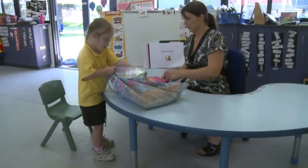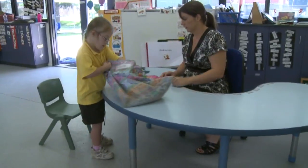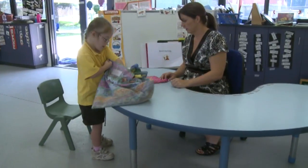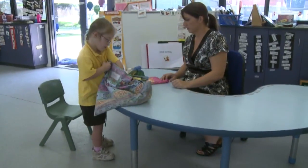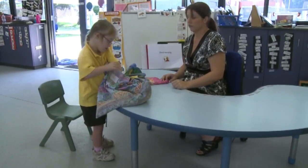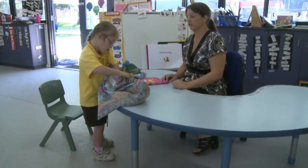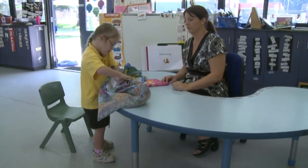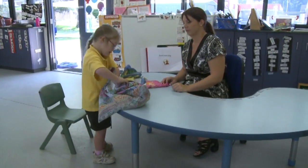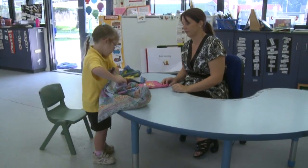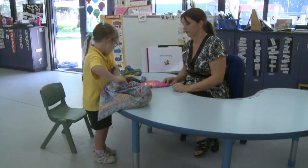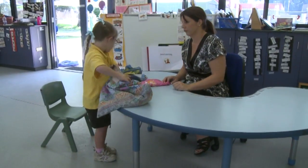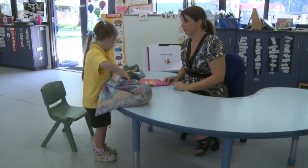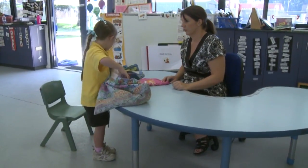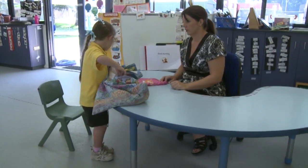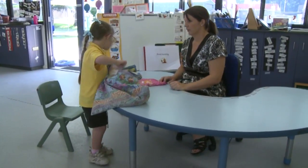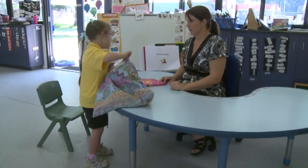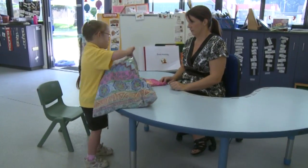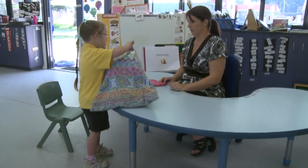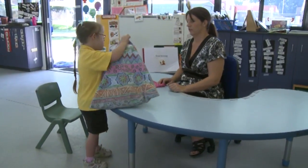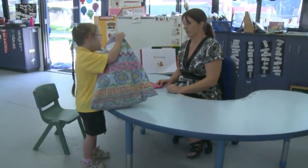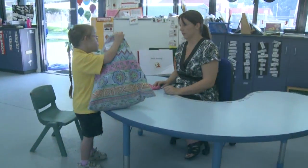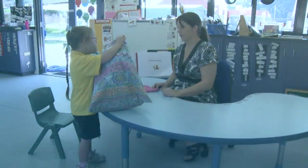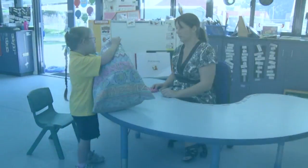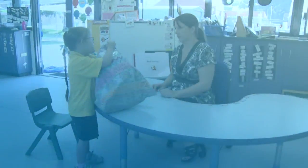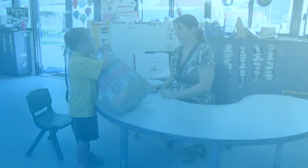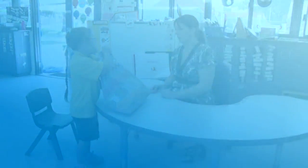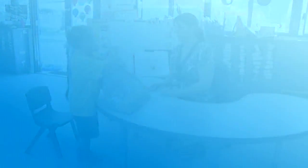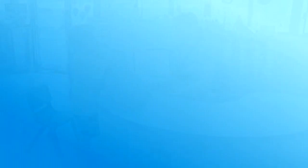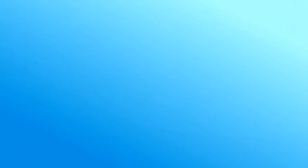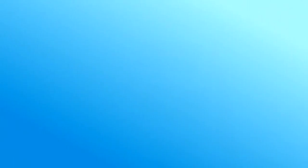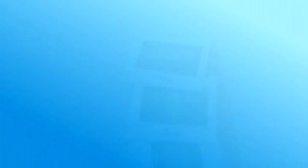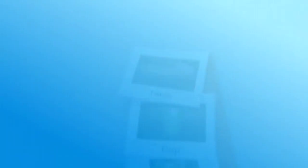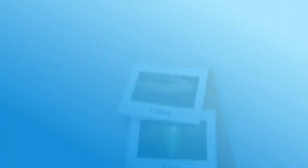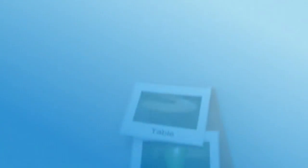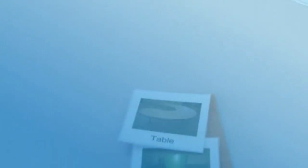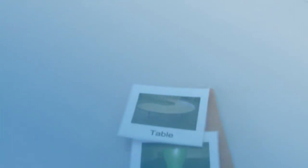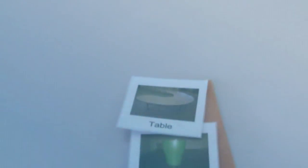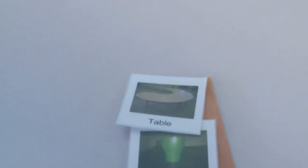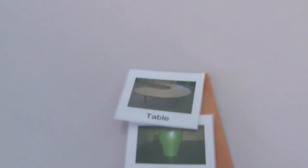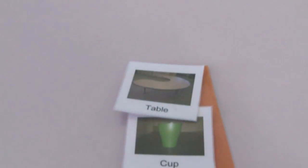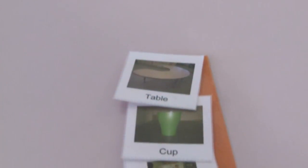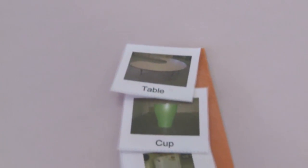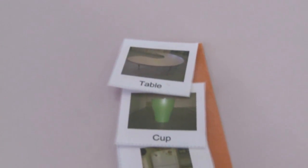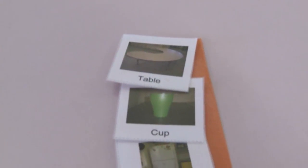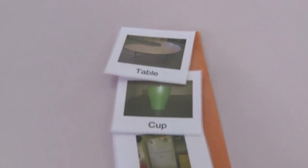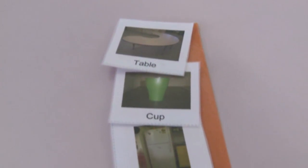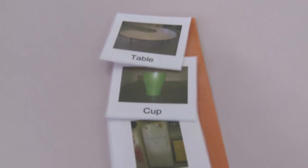That's it. Just gonna have a Children who have